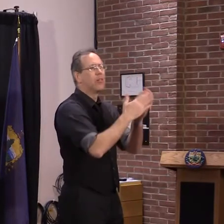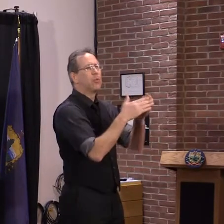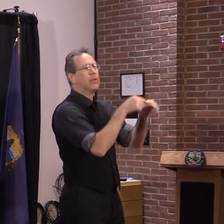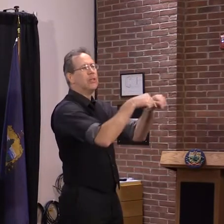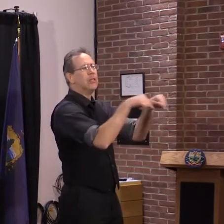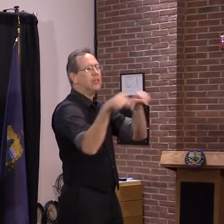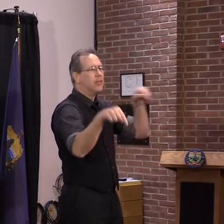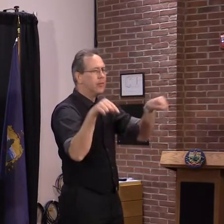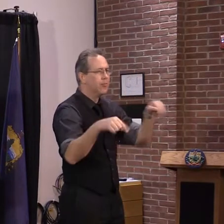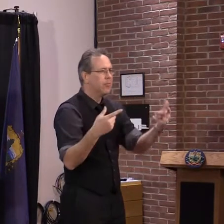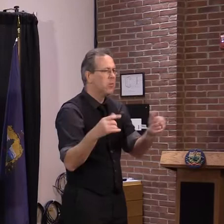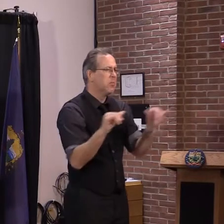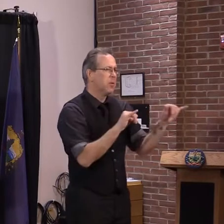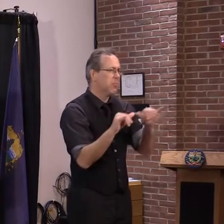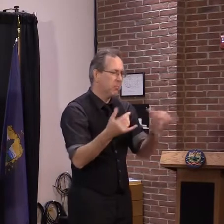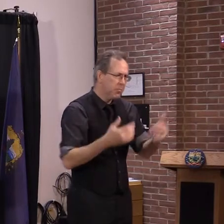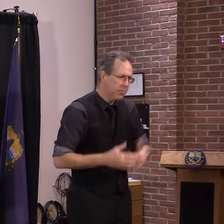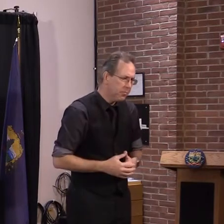is that,